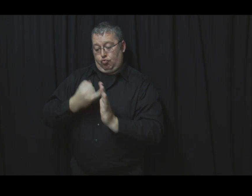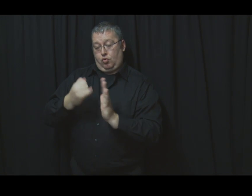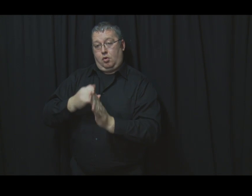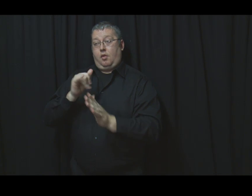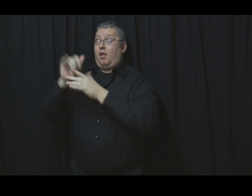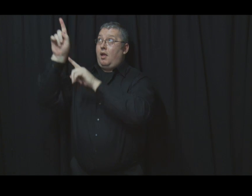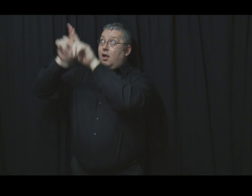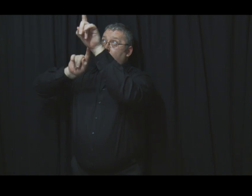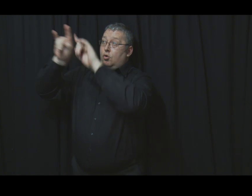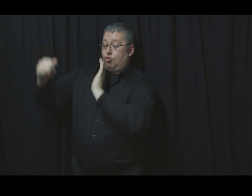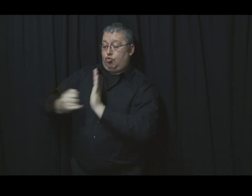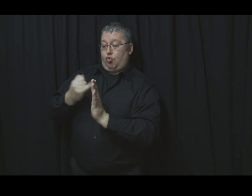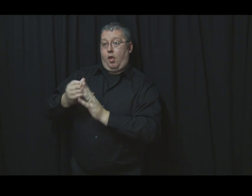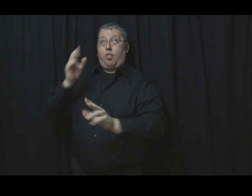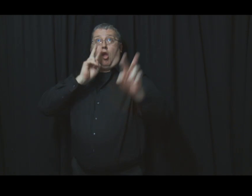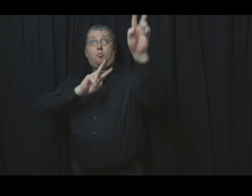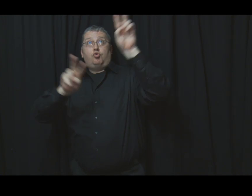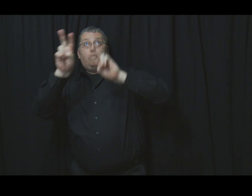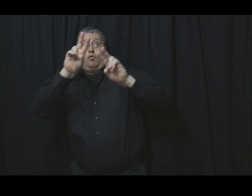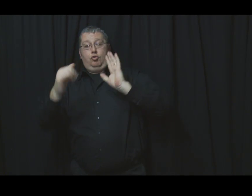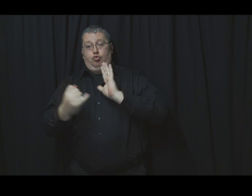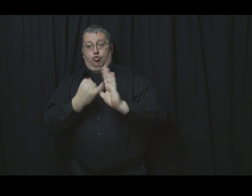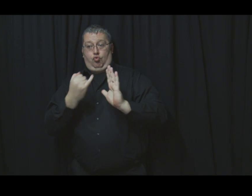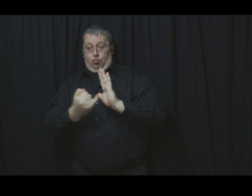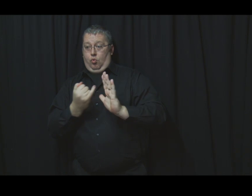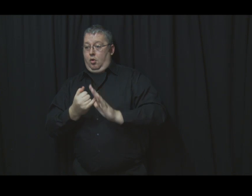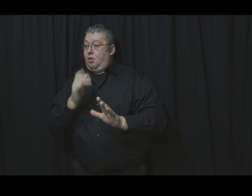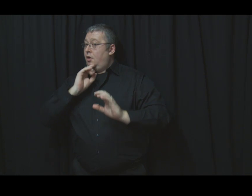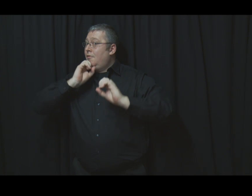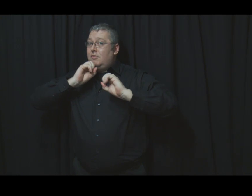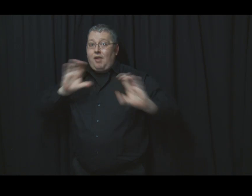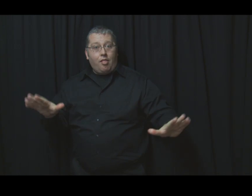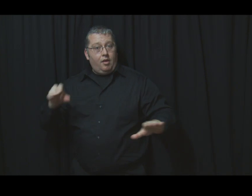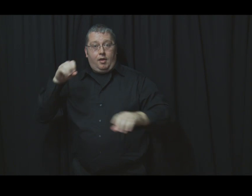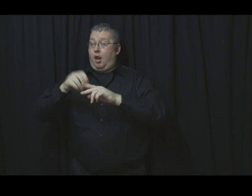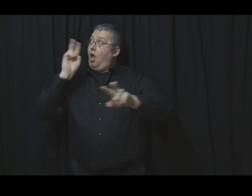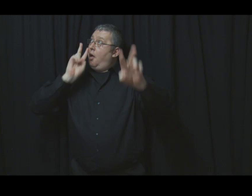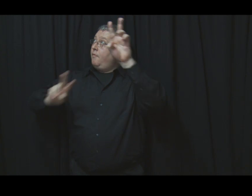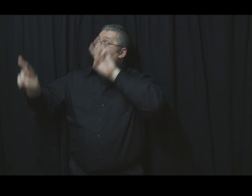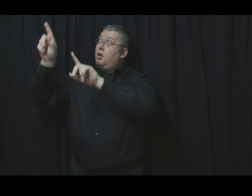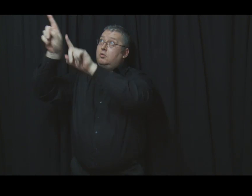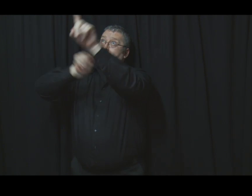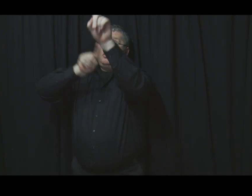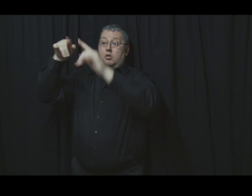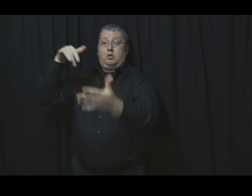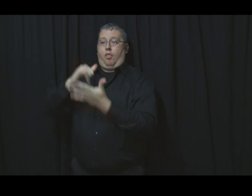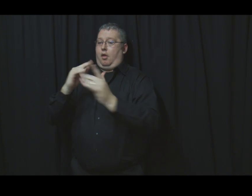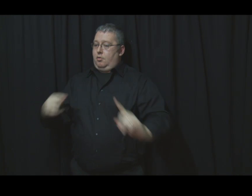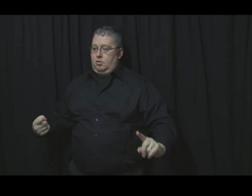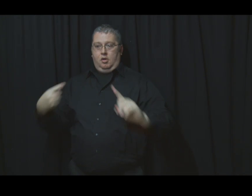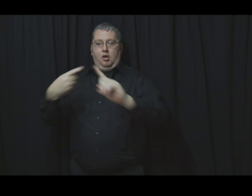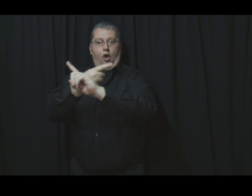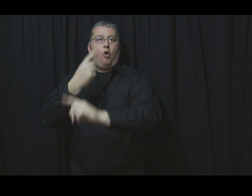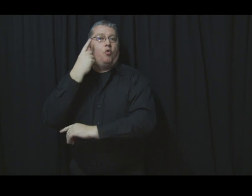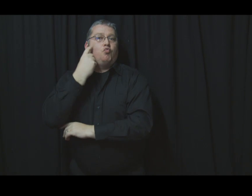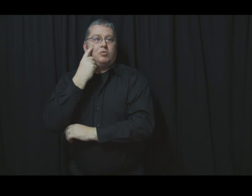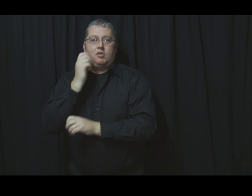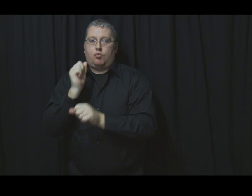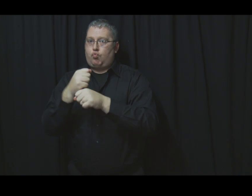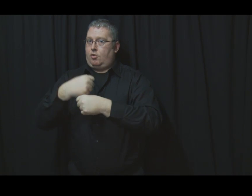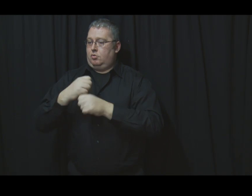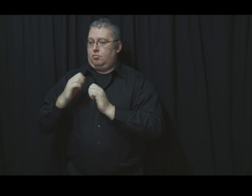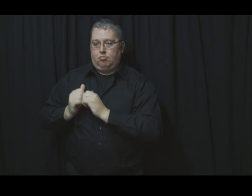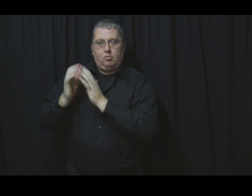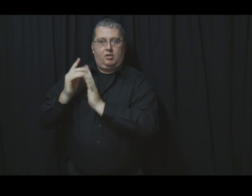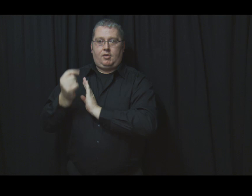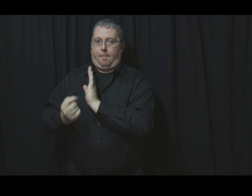the Observatory. There is nothing in observational astronomy that contradicts a recent creation.